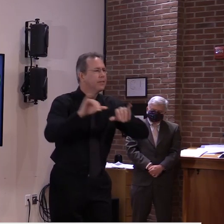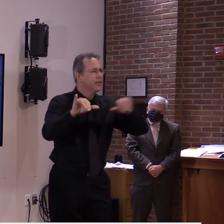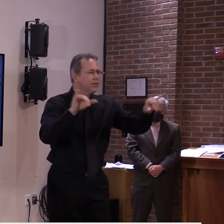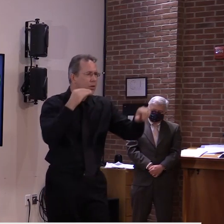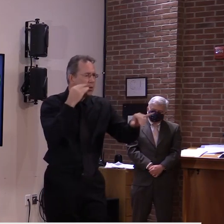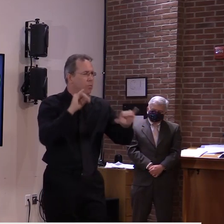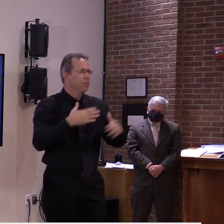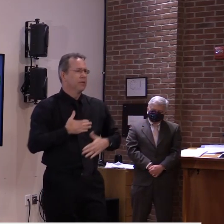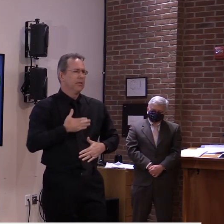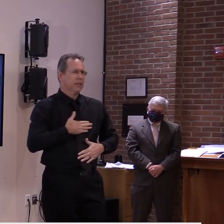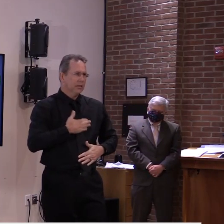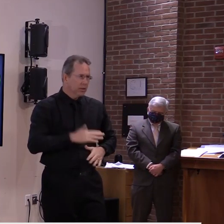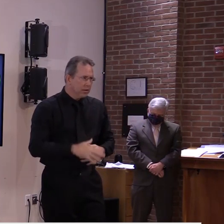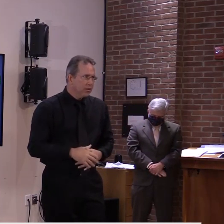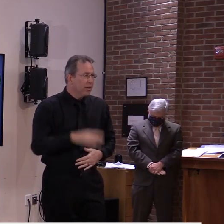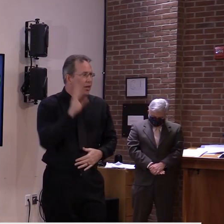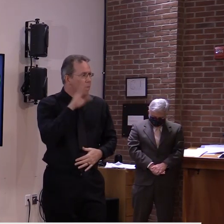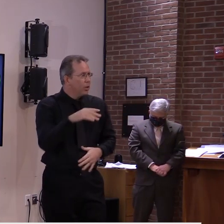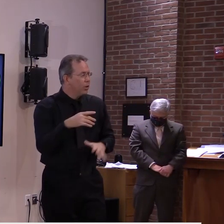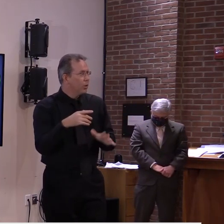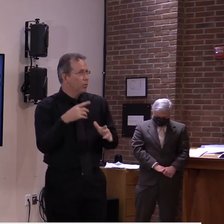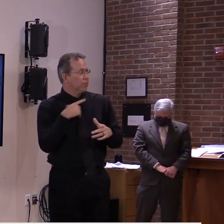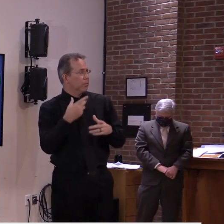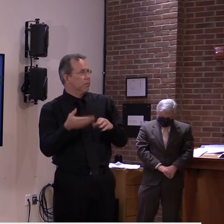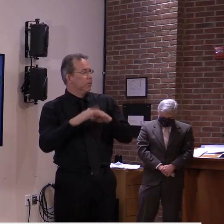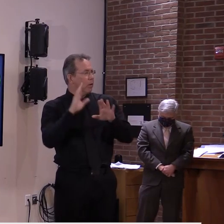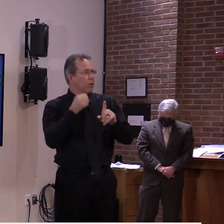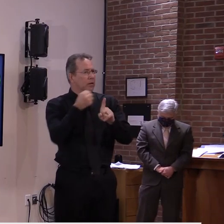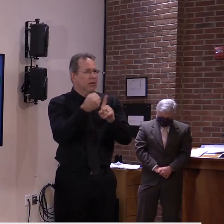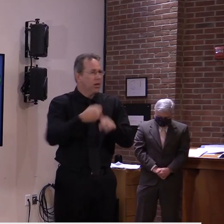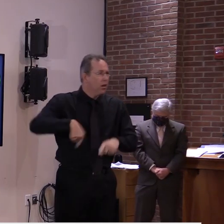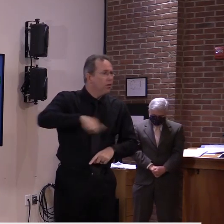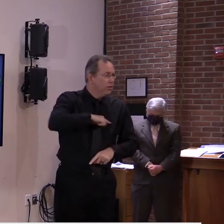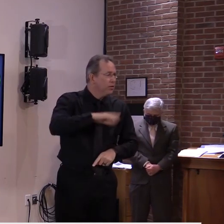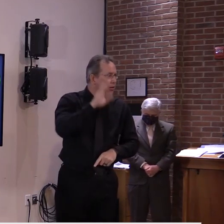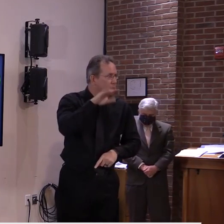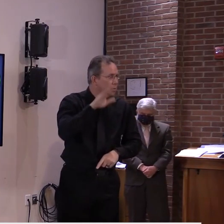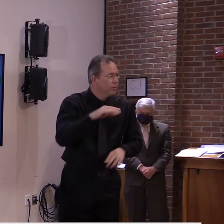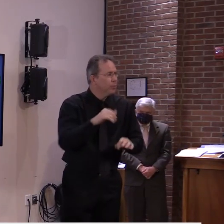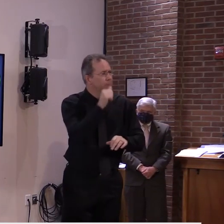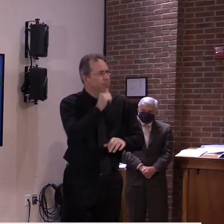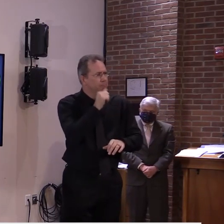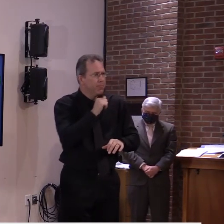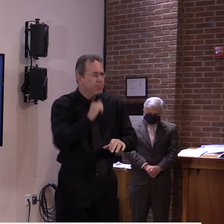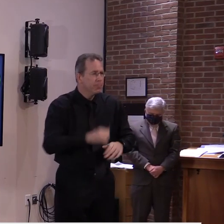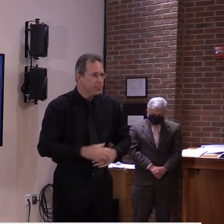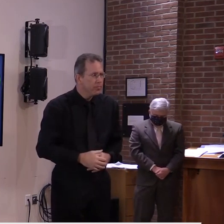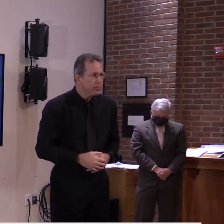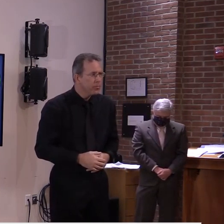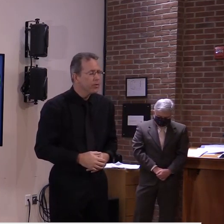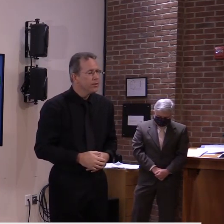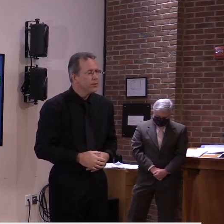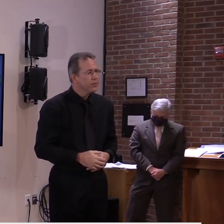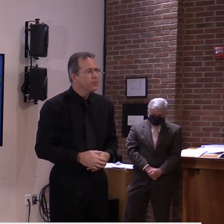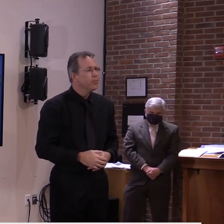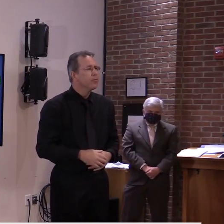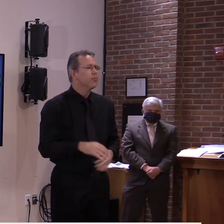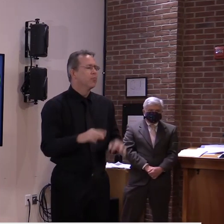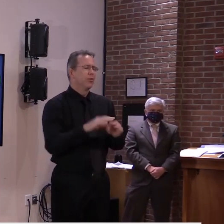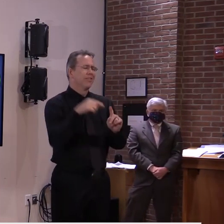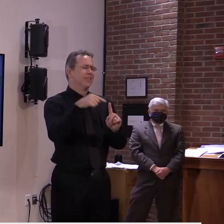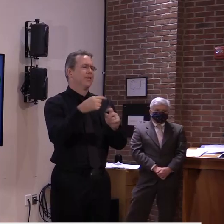can affect us individually and collectively, and how we have an impact on that. So just trying to get everybody to be safe.